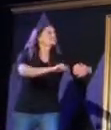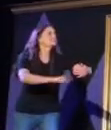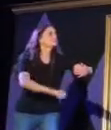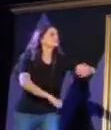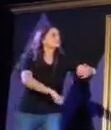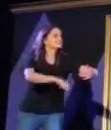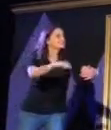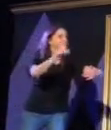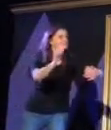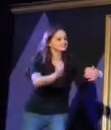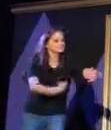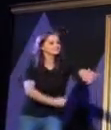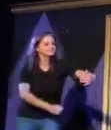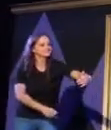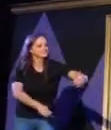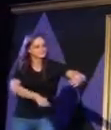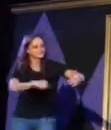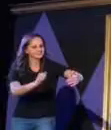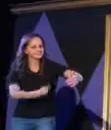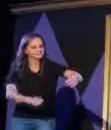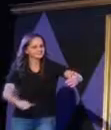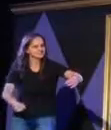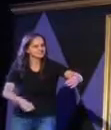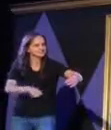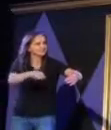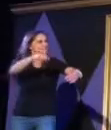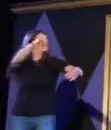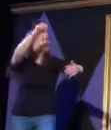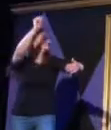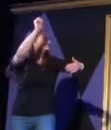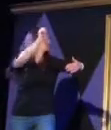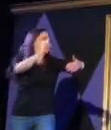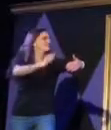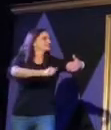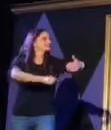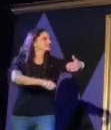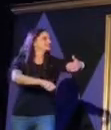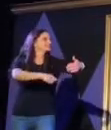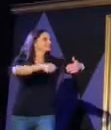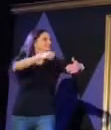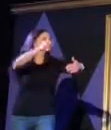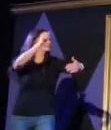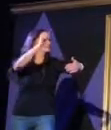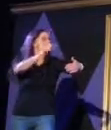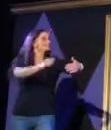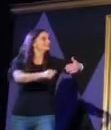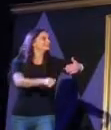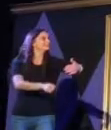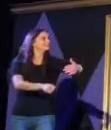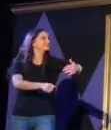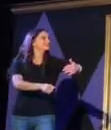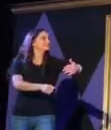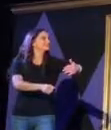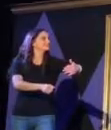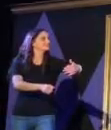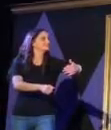Science in this class. My grandson has a calculator on his phone and he helped me buy milk.